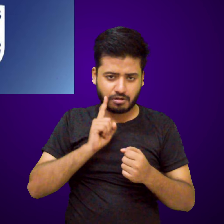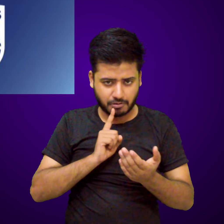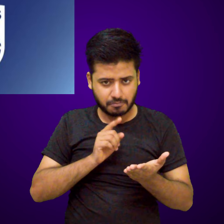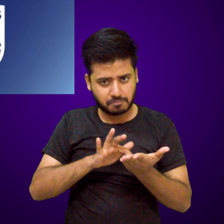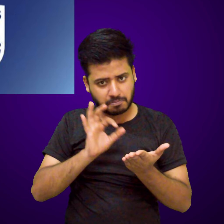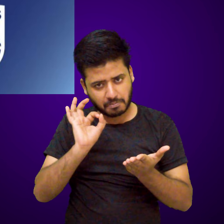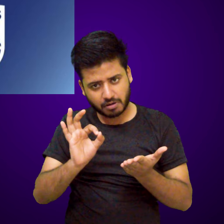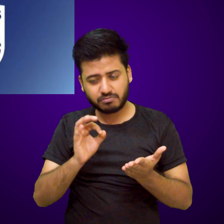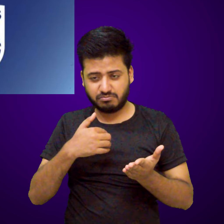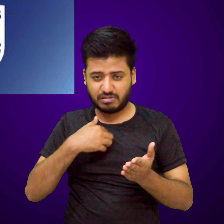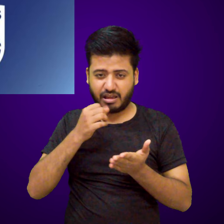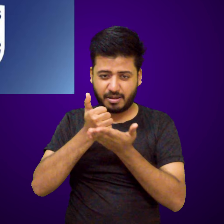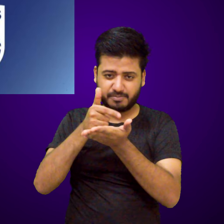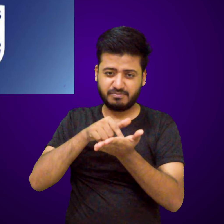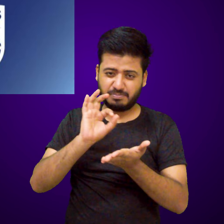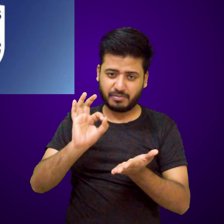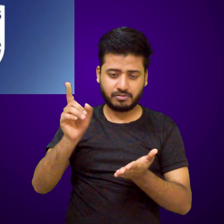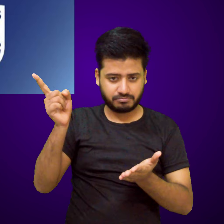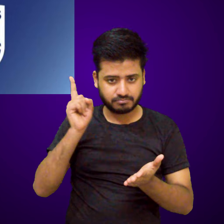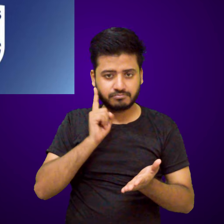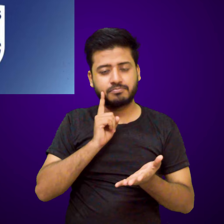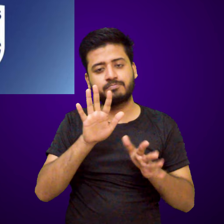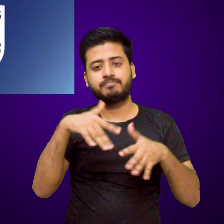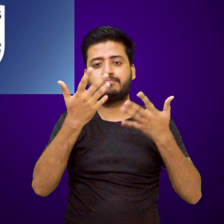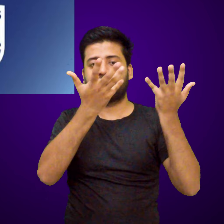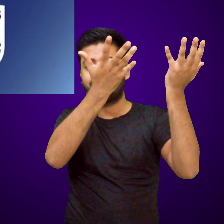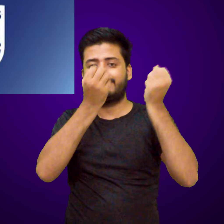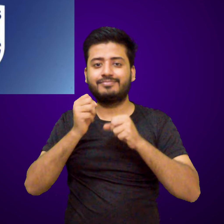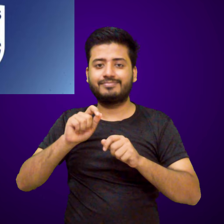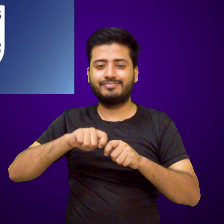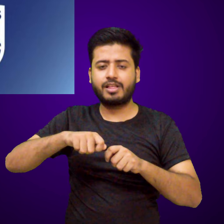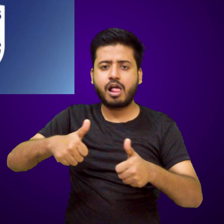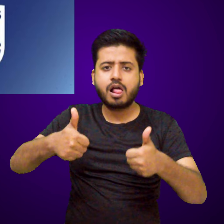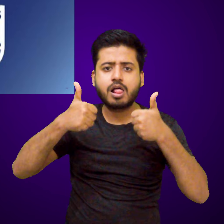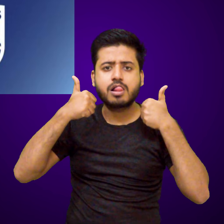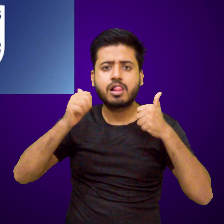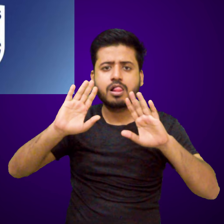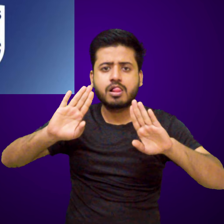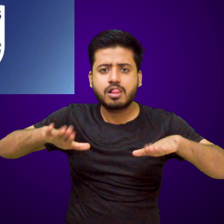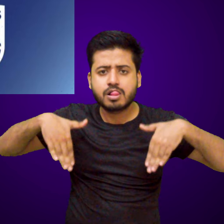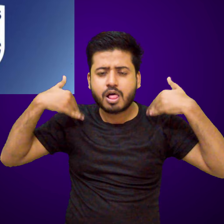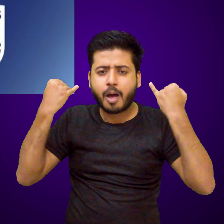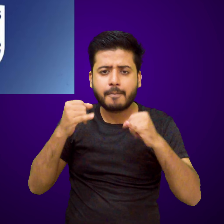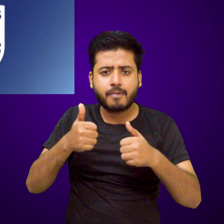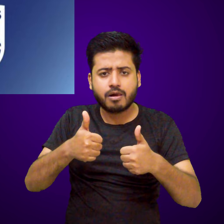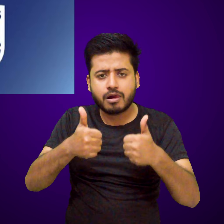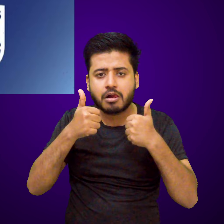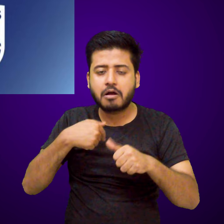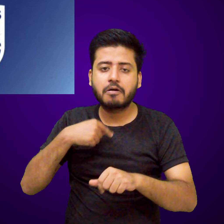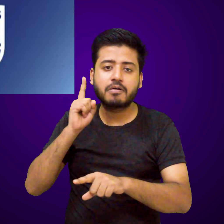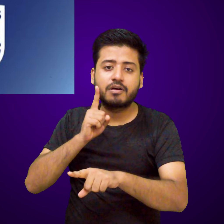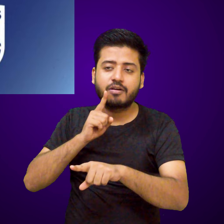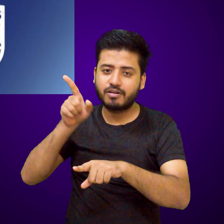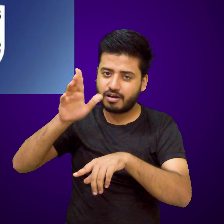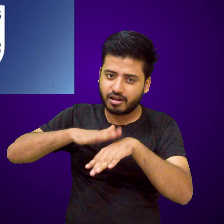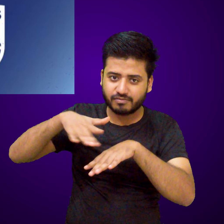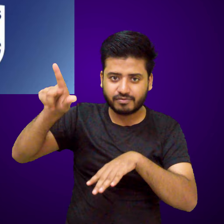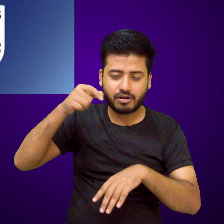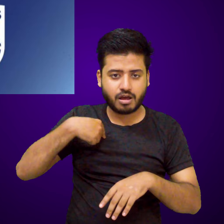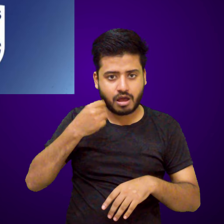manual. Check your specific model's user manual for a list of error codes and their meanings. If you don't have it, search for it on